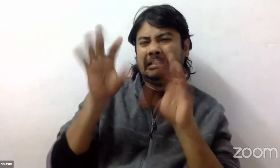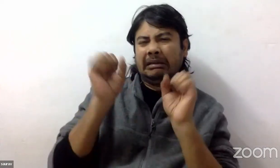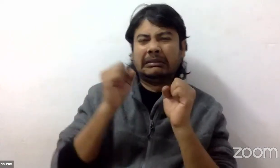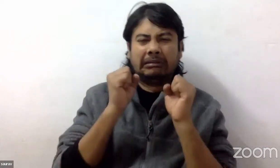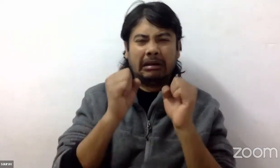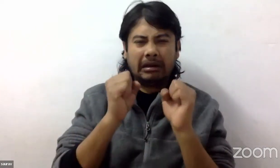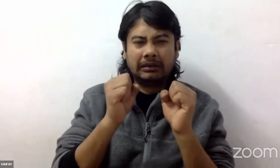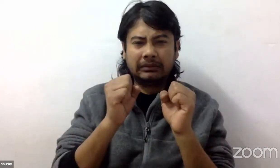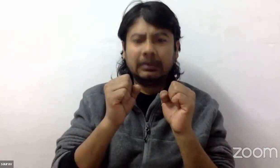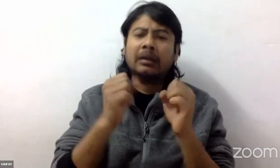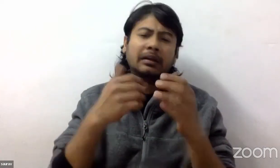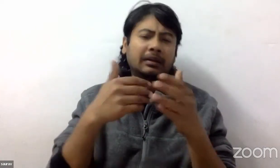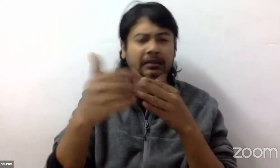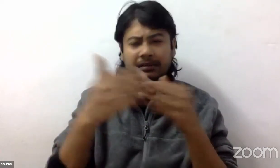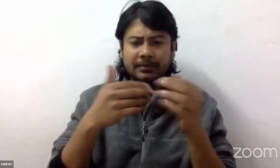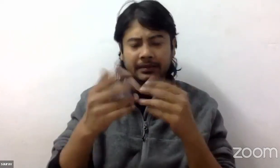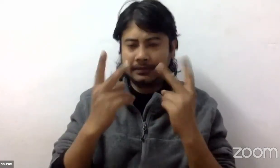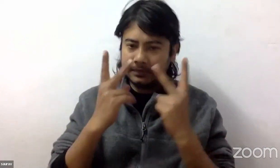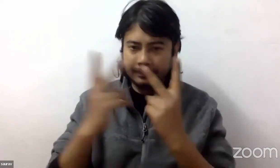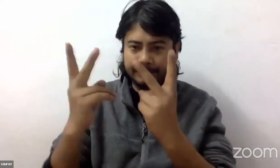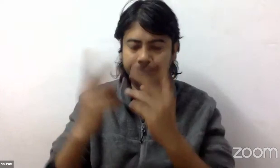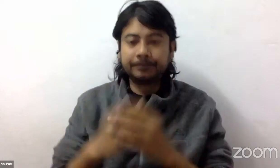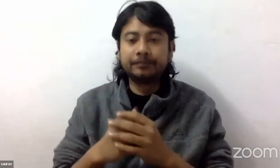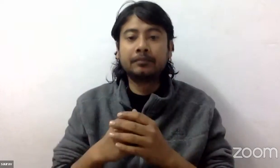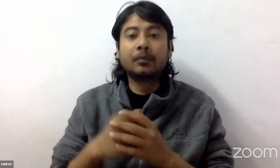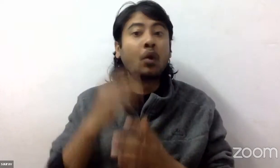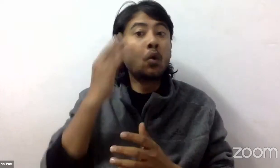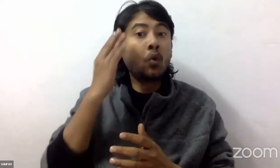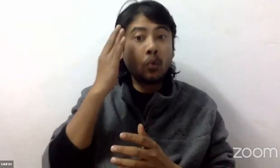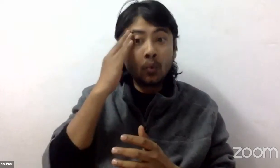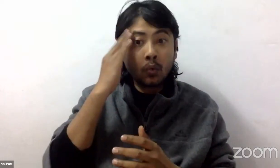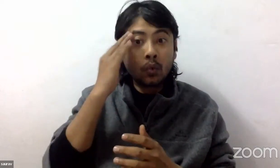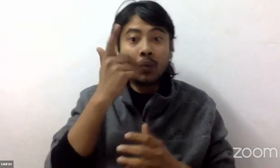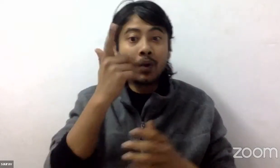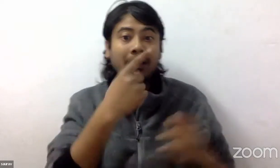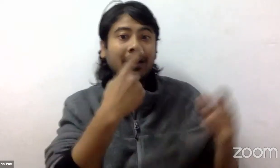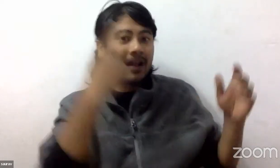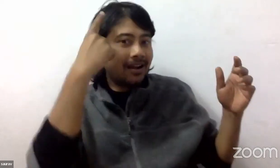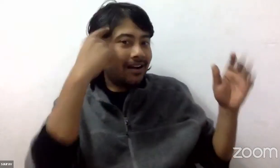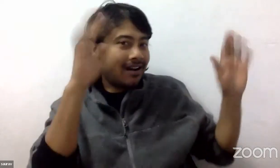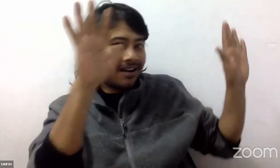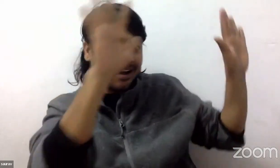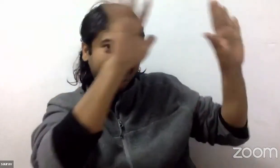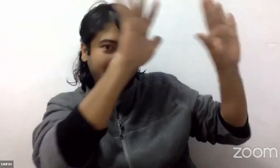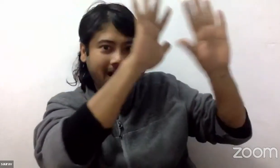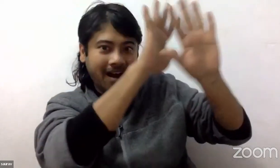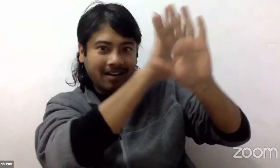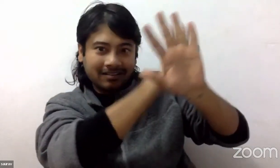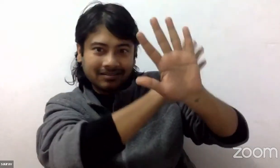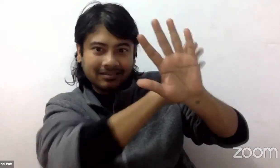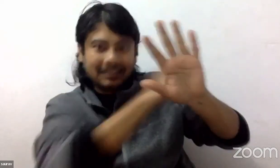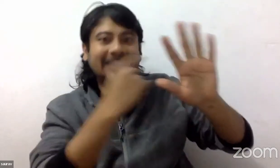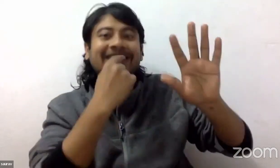moon is there, and we have Amavasya is there. So it is believed that on the 10th and 11th